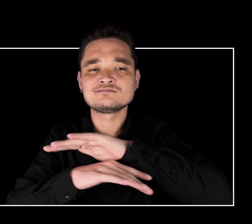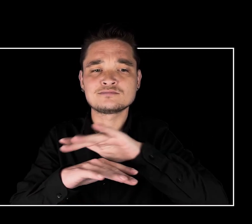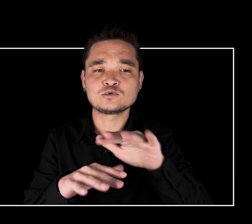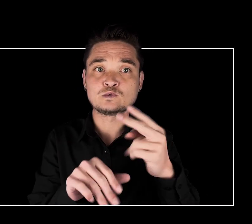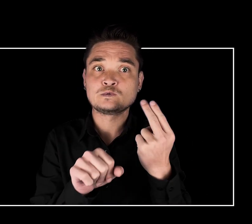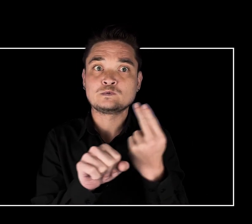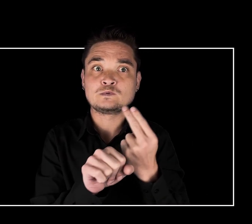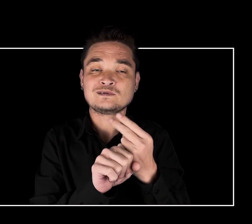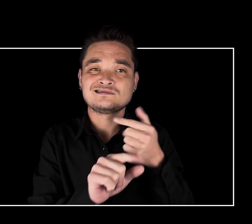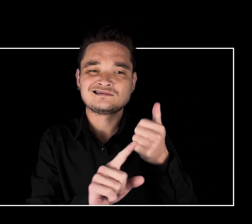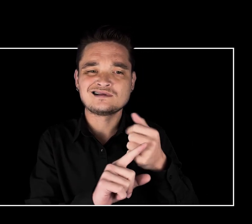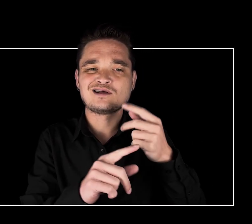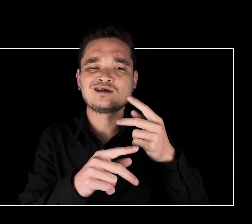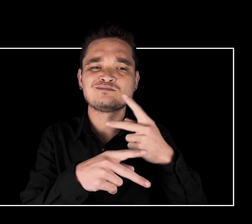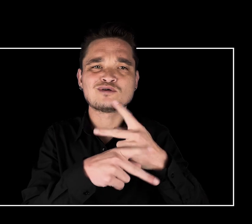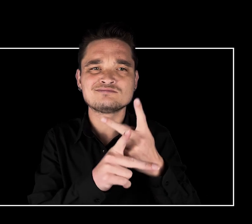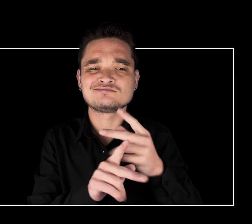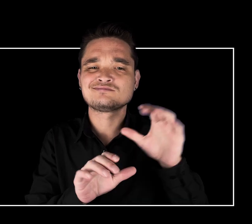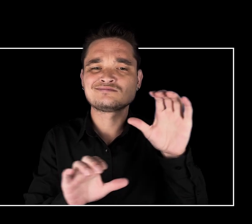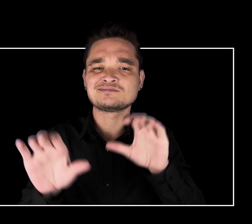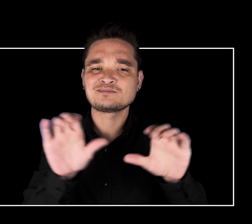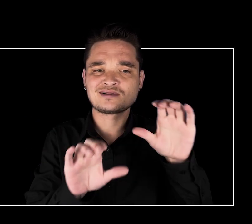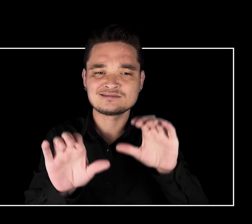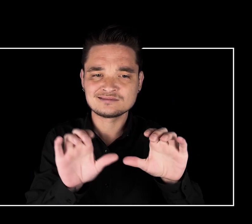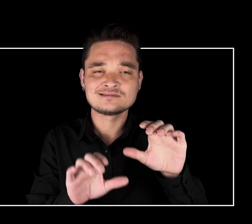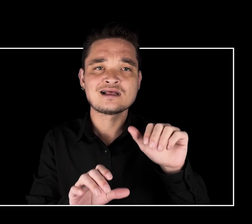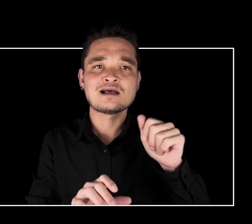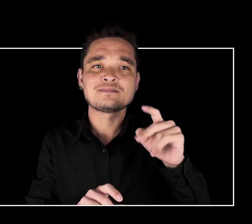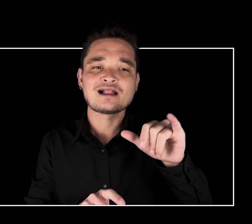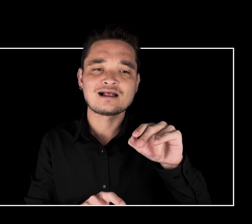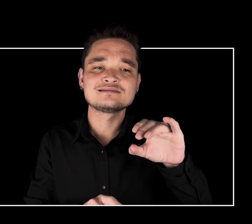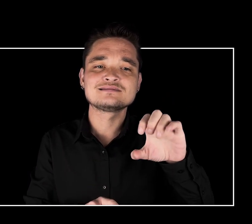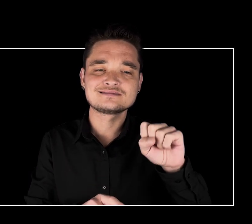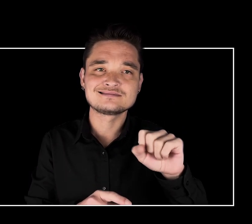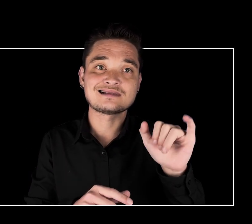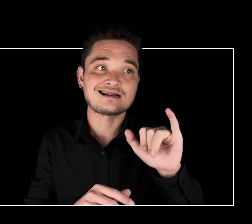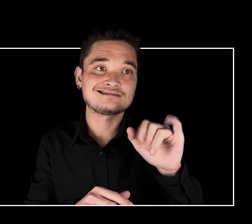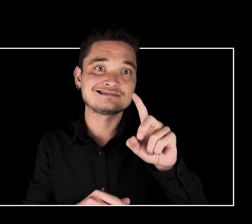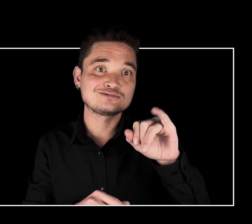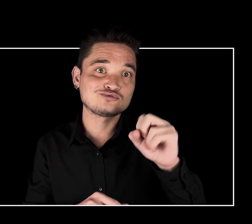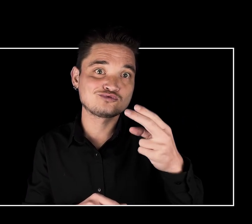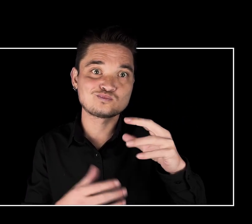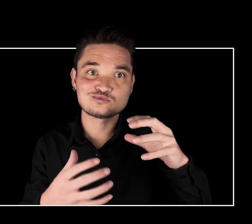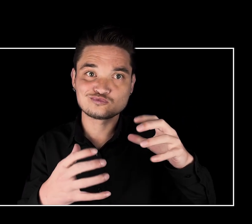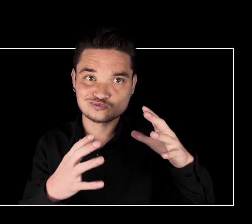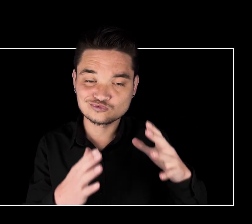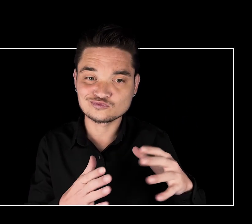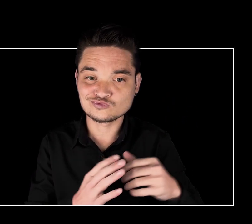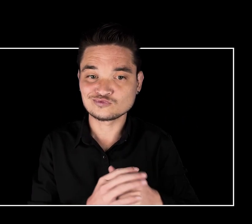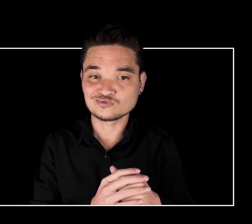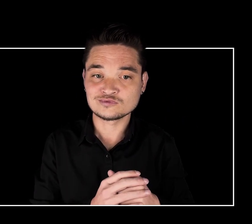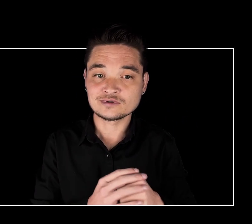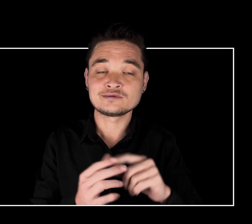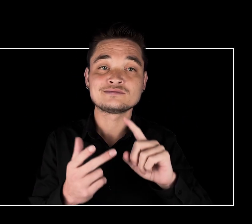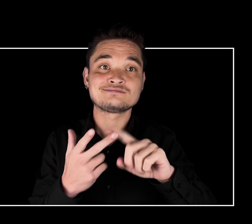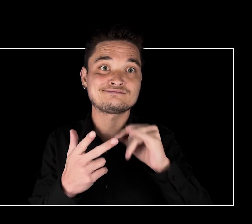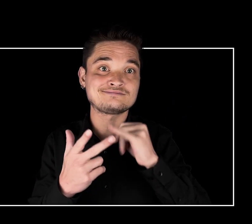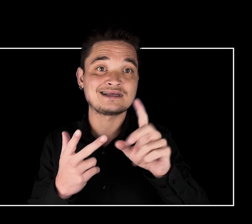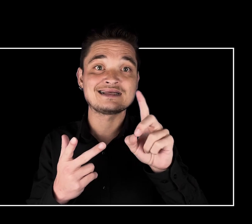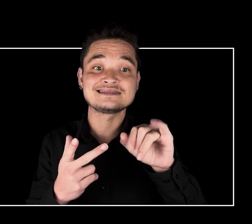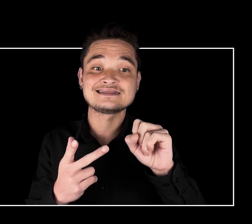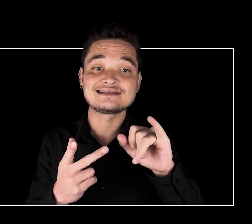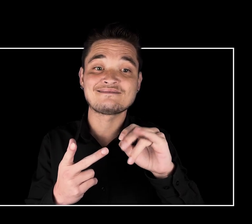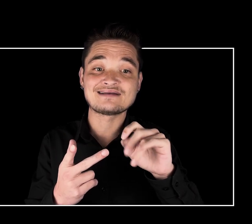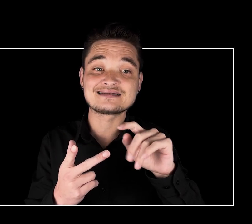Sanitizers include chemical products or appliances with steam, like dishwashers. Disinfectants include